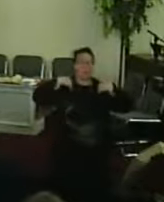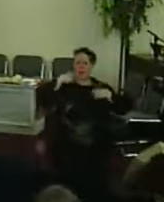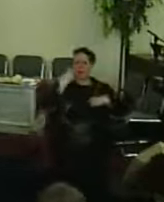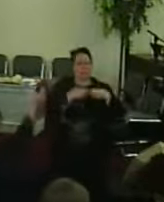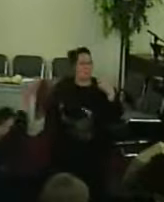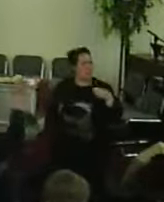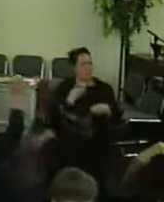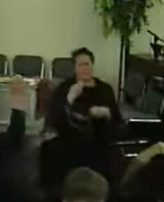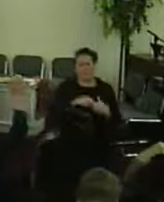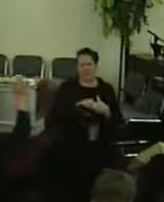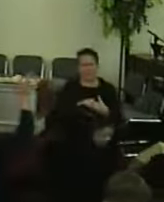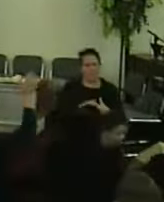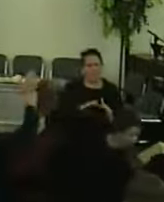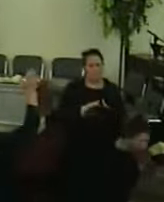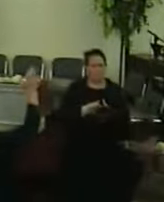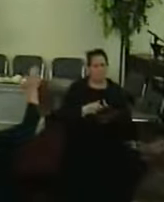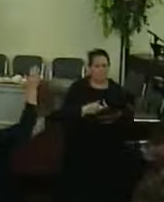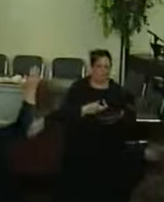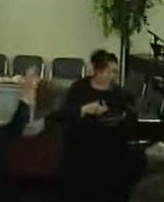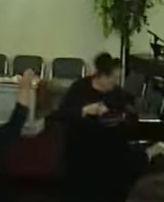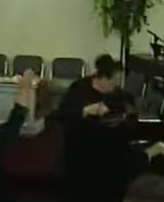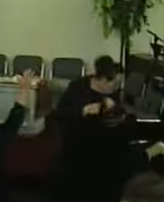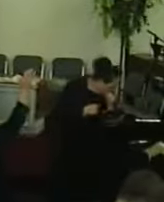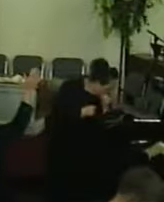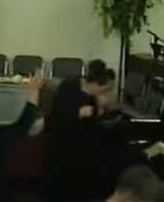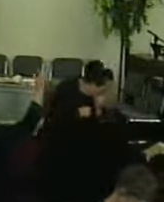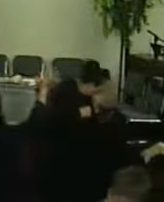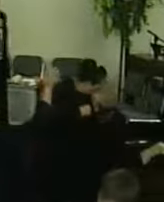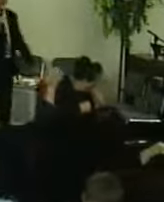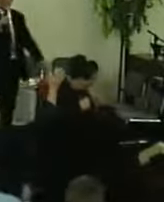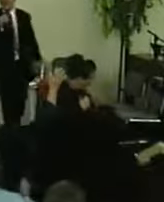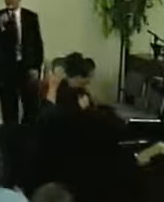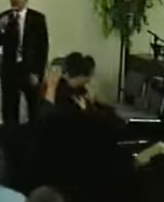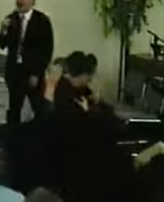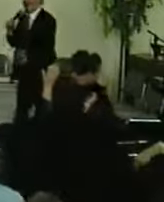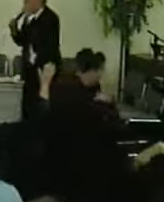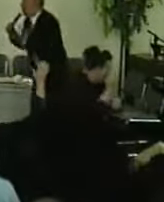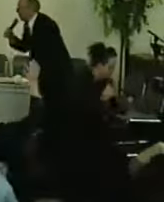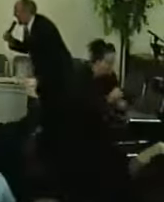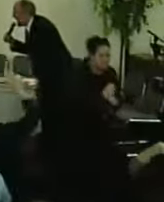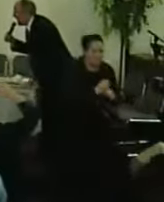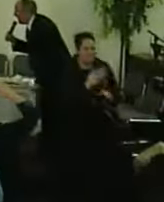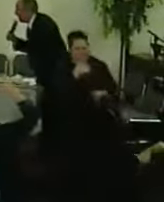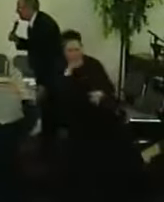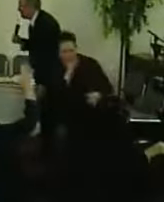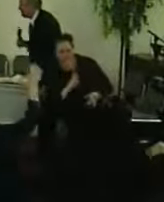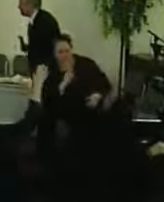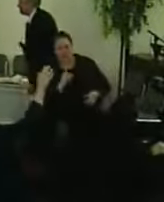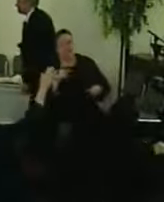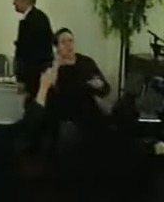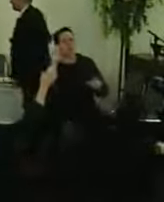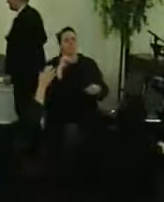your God so near that you don't have a care. Make your God so real.